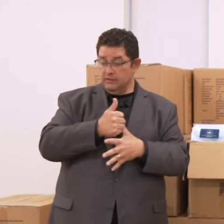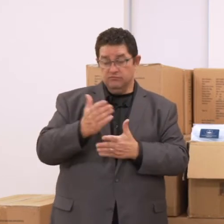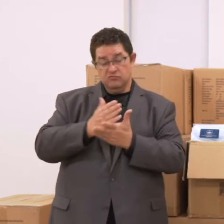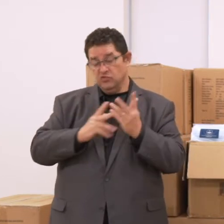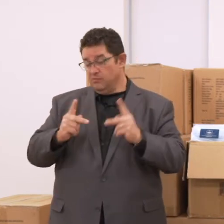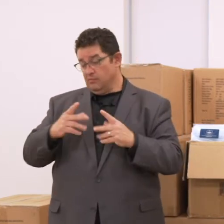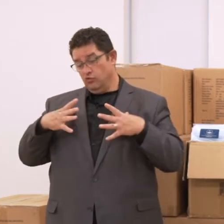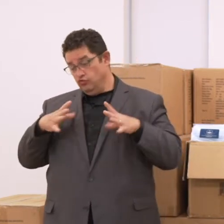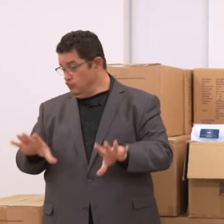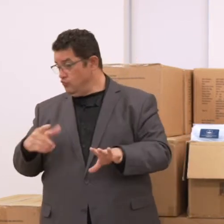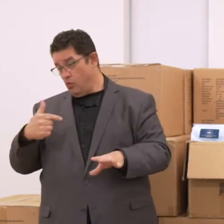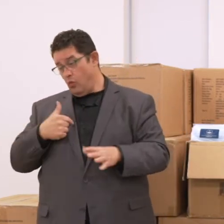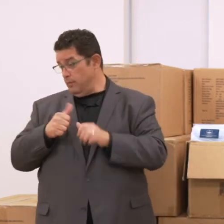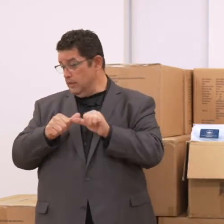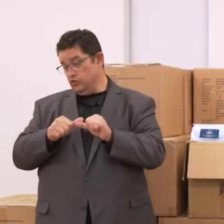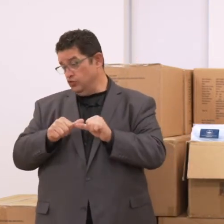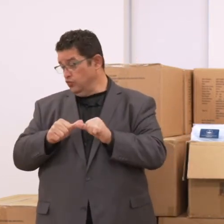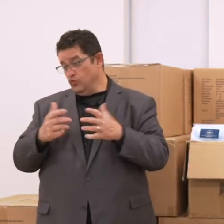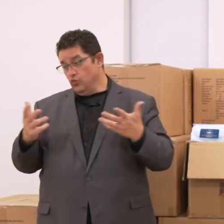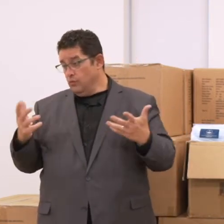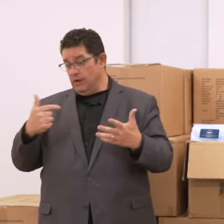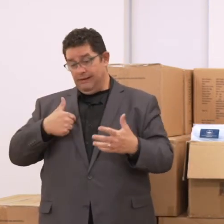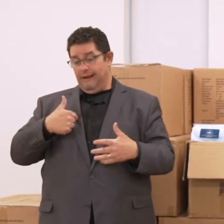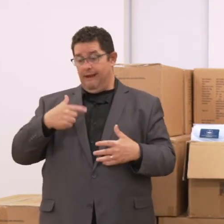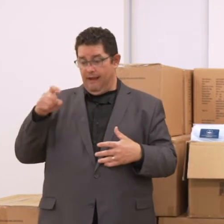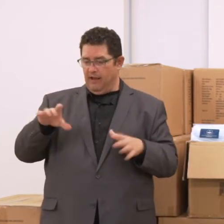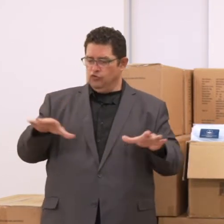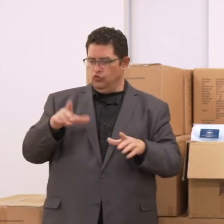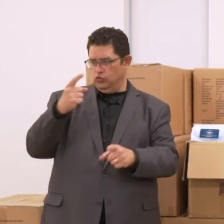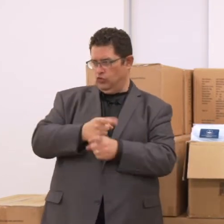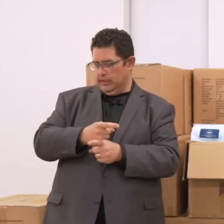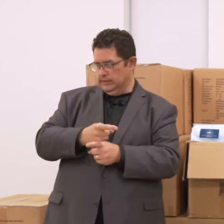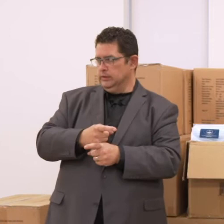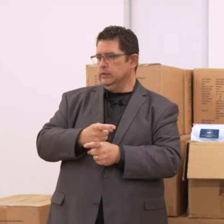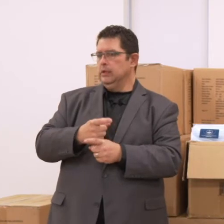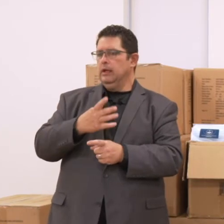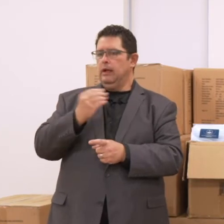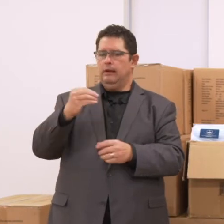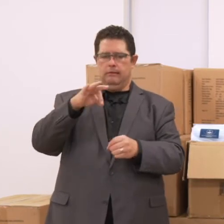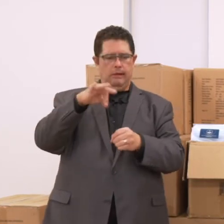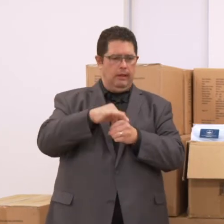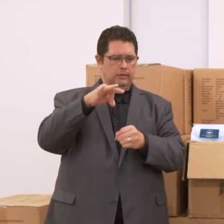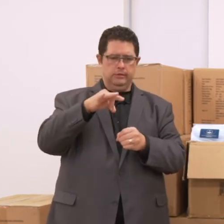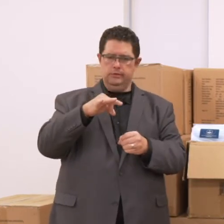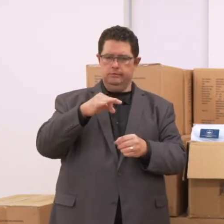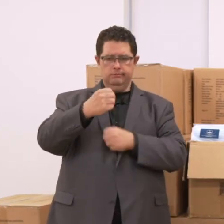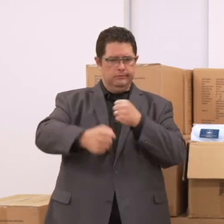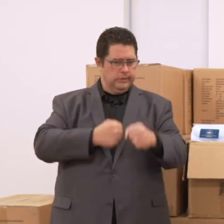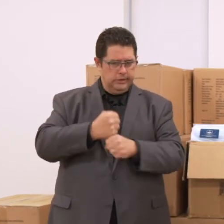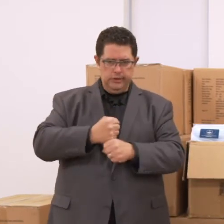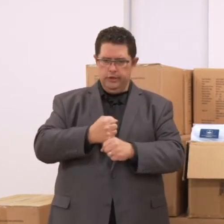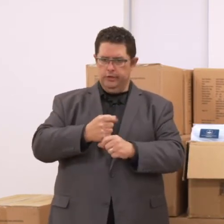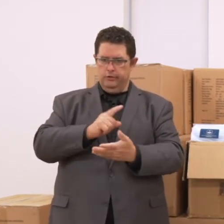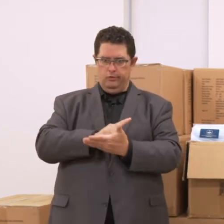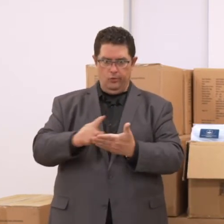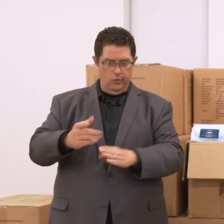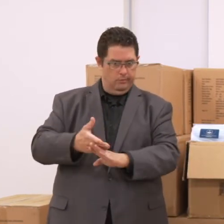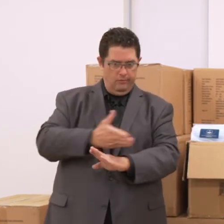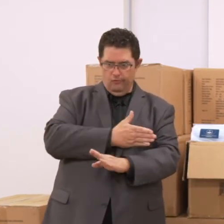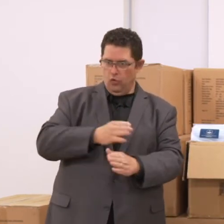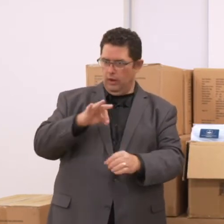me to continue as county executive, but I have to do what's right. And in an election environment, especially a week before an